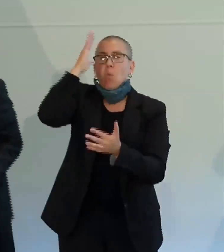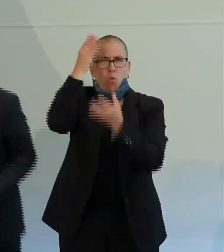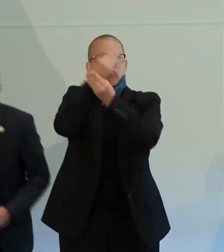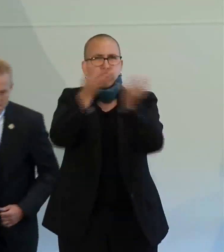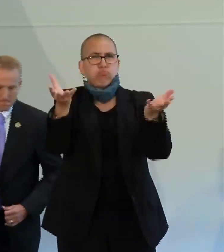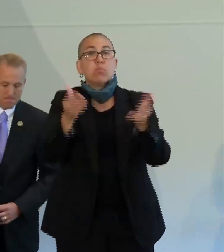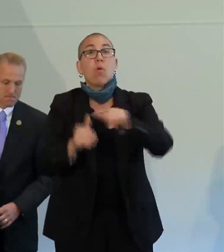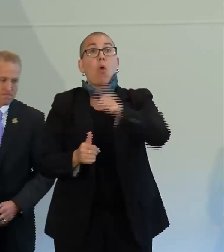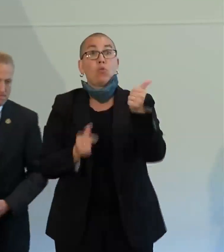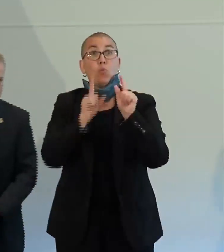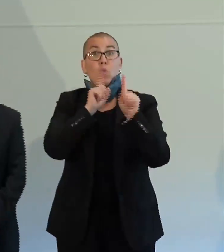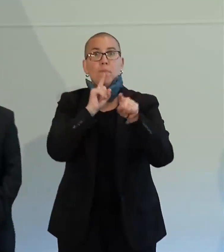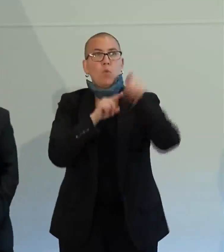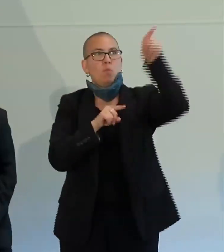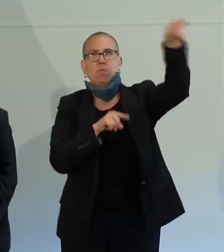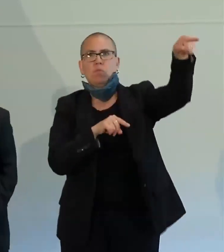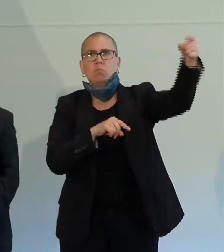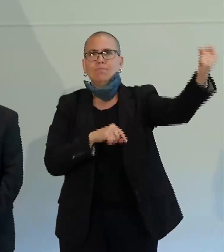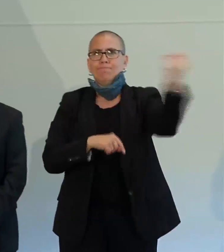or